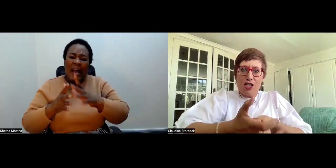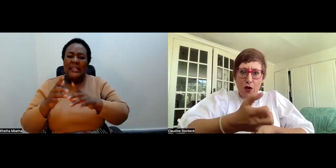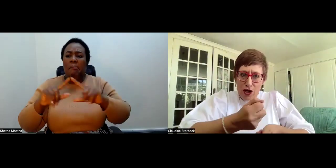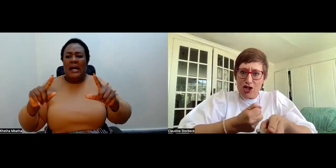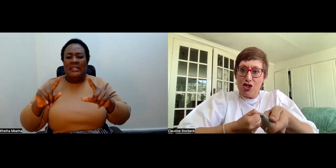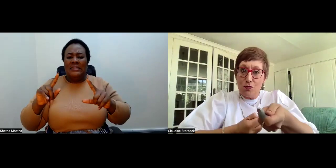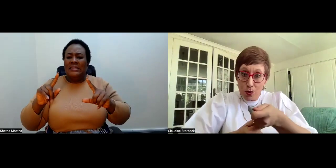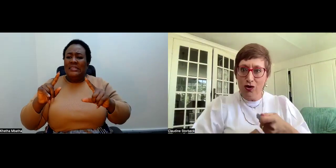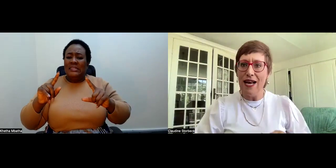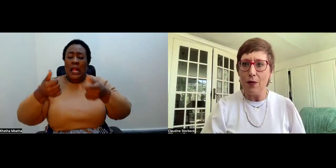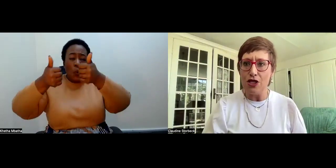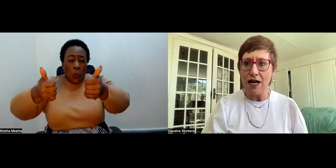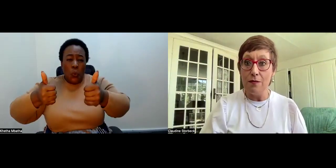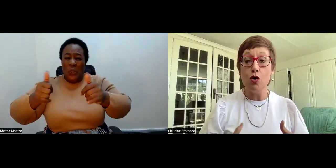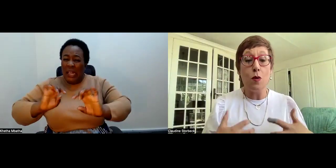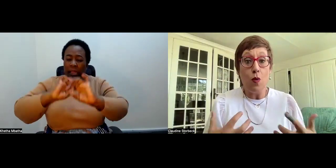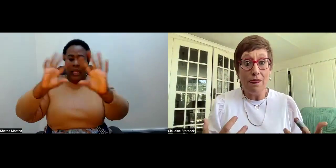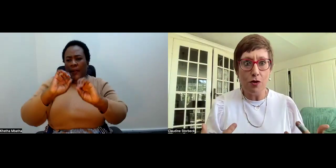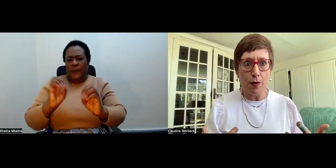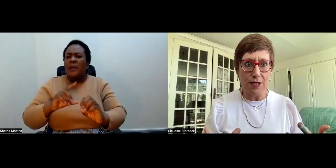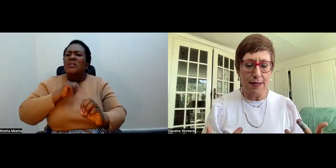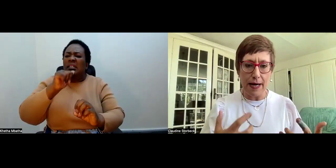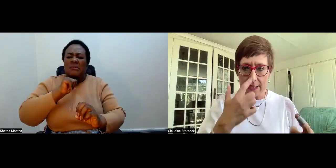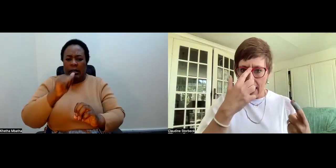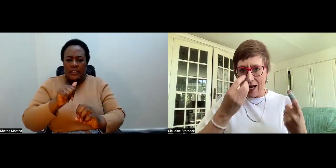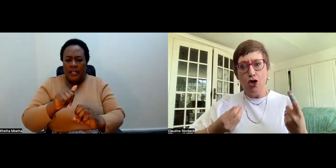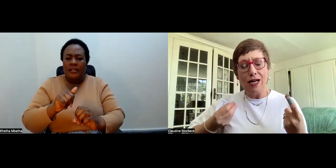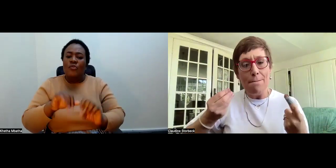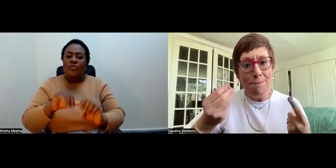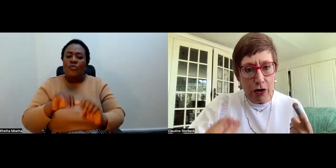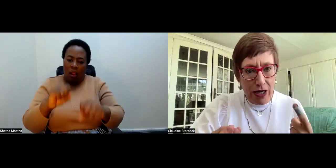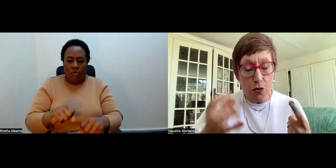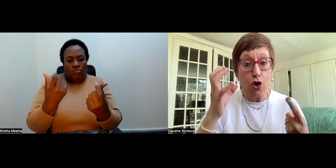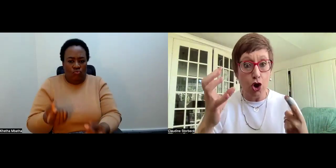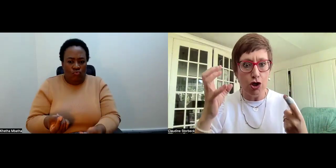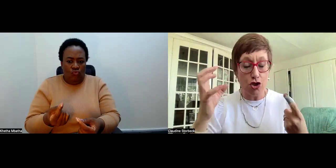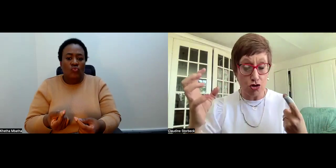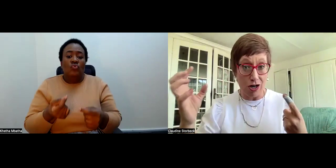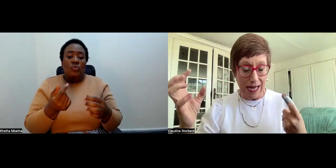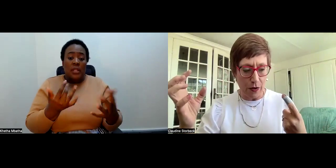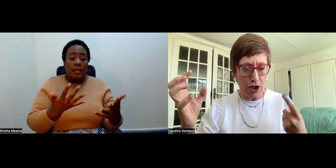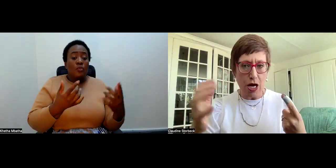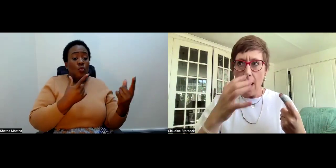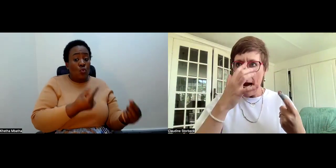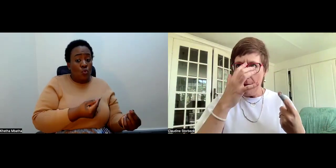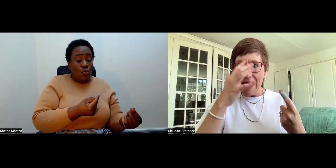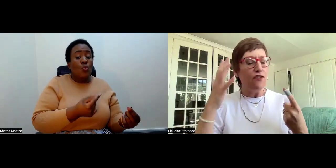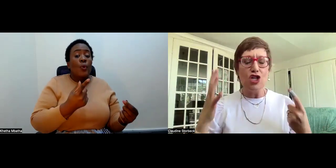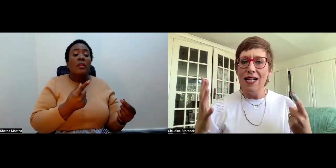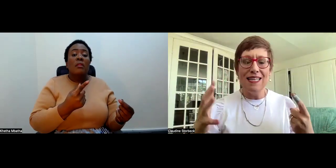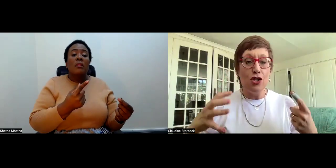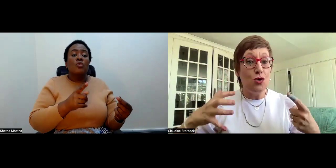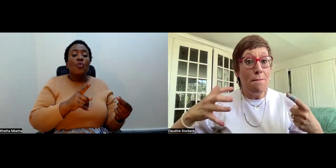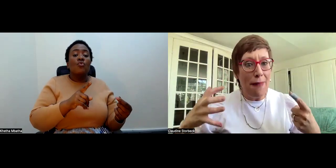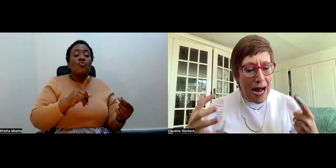keep asking questions to pull the language out of them because we want them to participate, and you're going to mirror it with good, strong language. And if